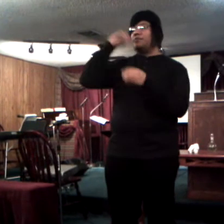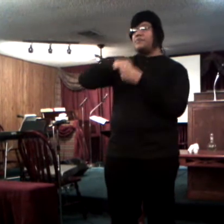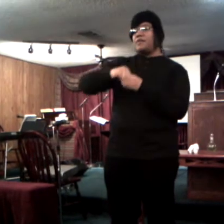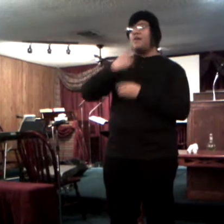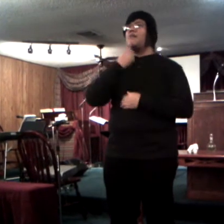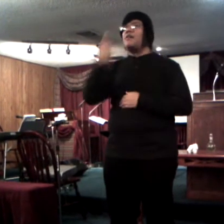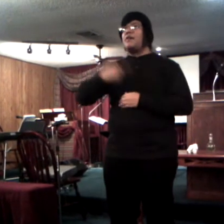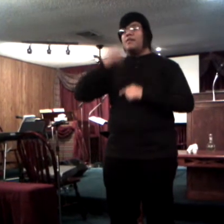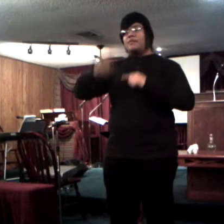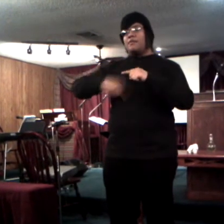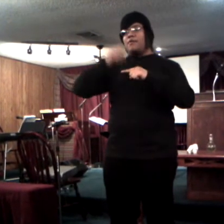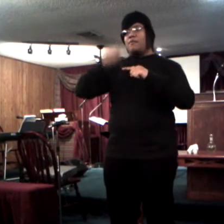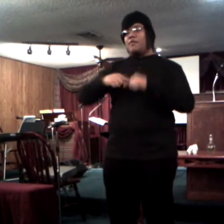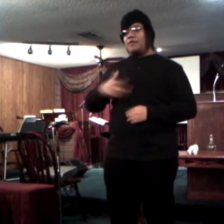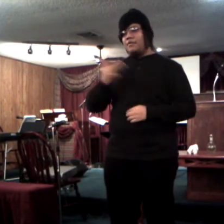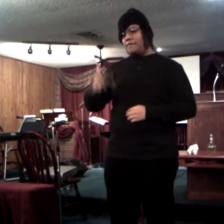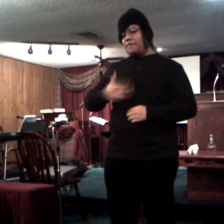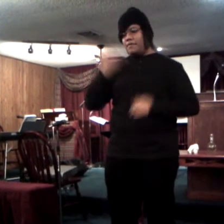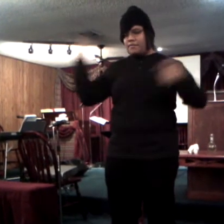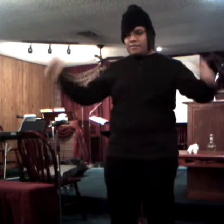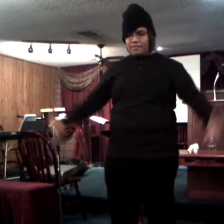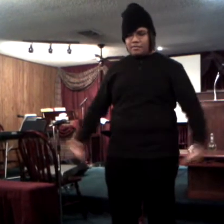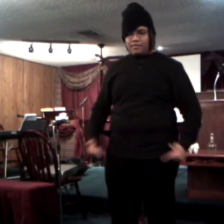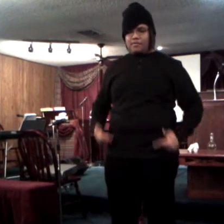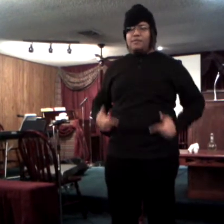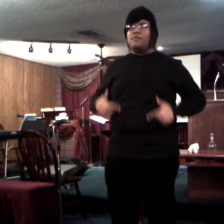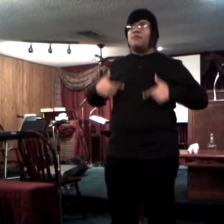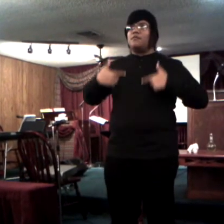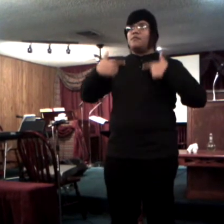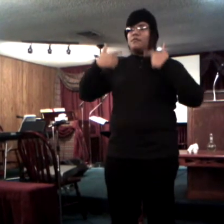inside Tell me I don't feel alive